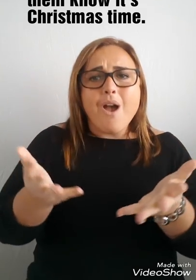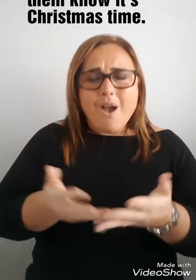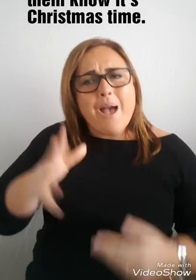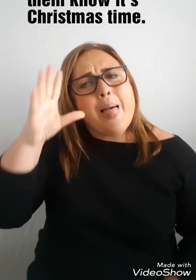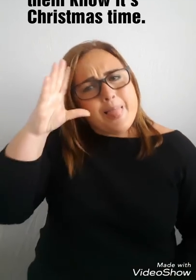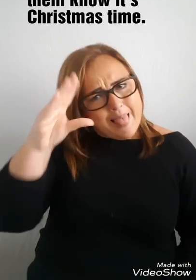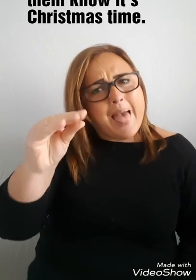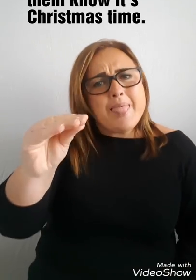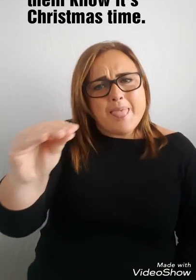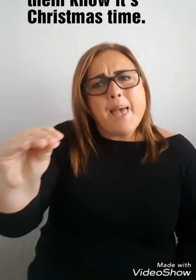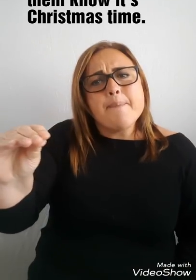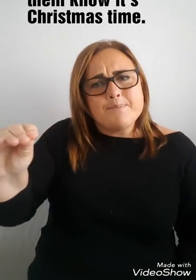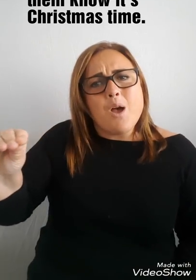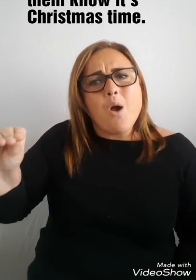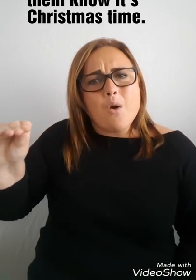Thank you.